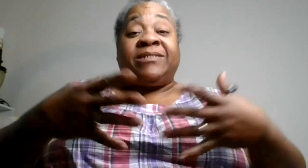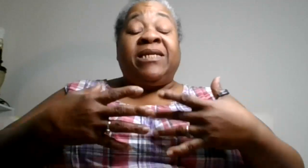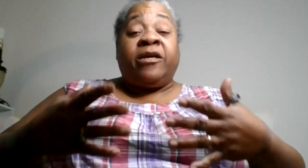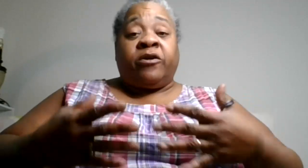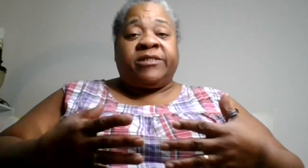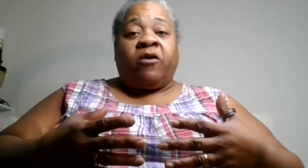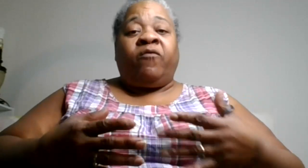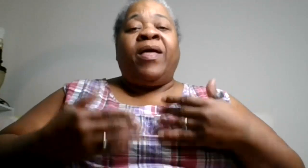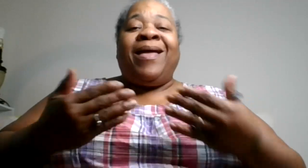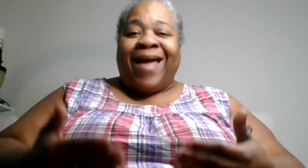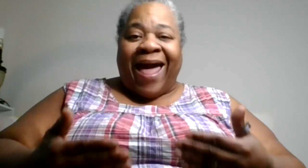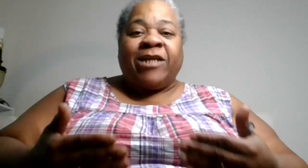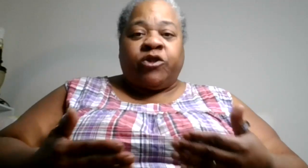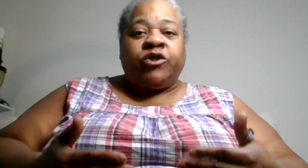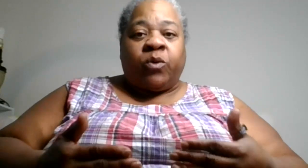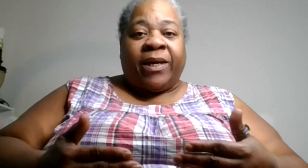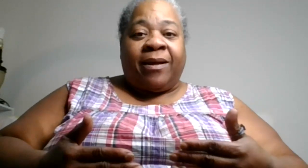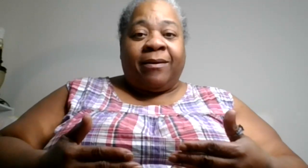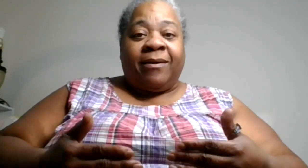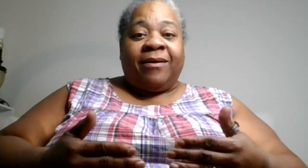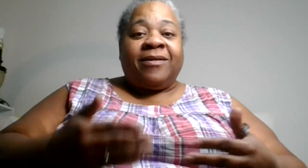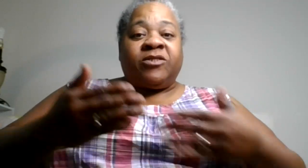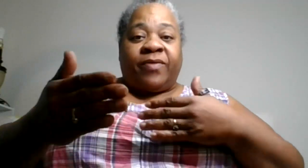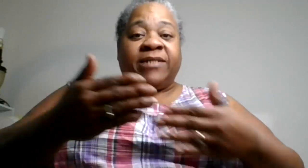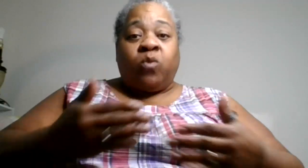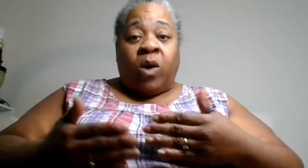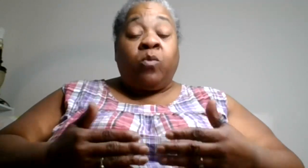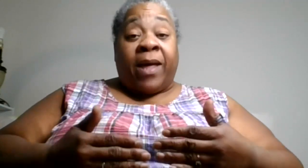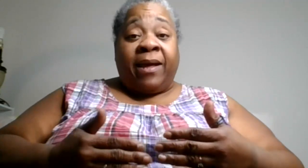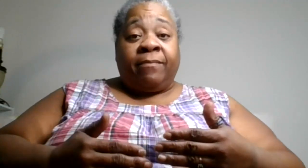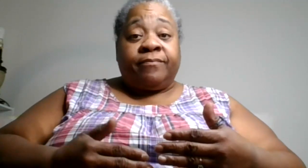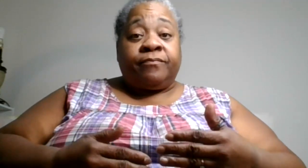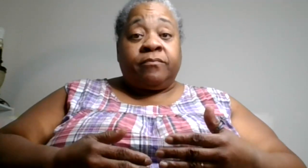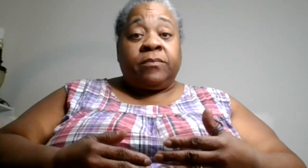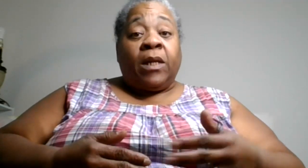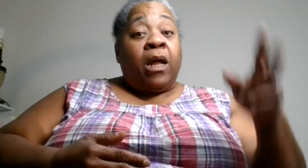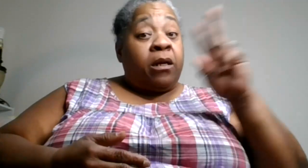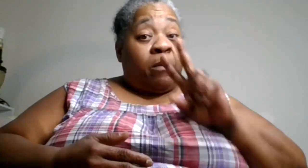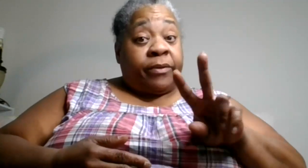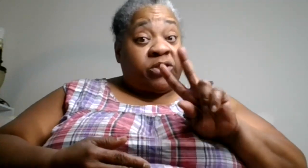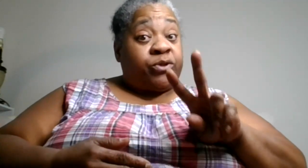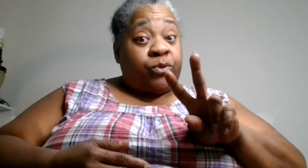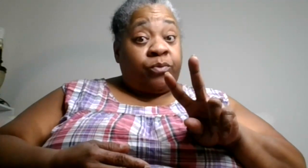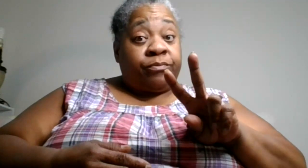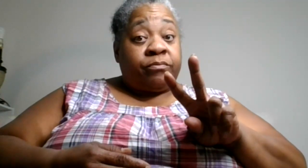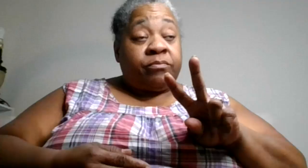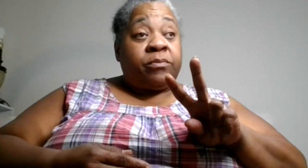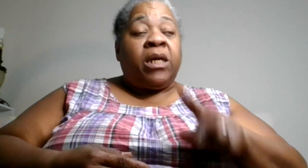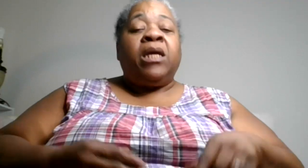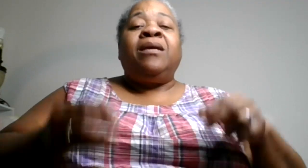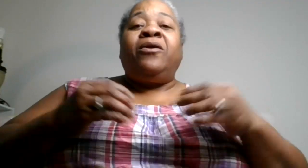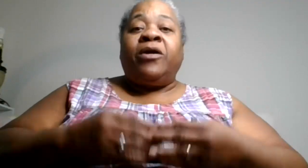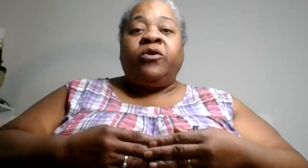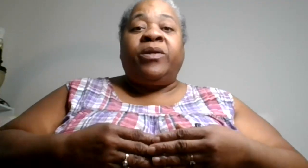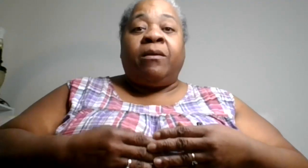seeing yourself as you're doing it. So that's one way. Number two, you can do it in a